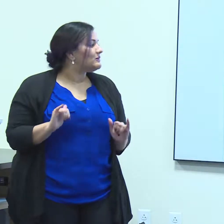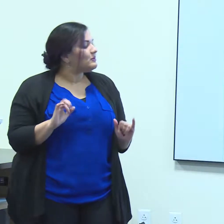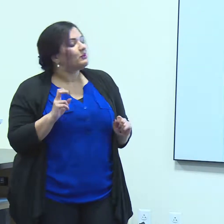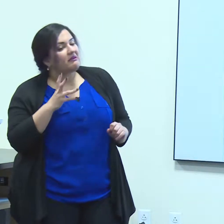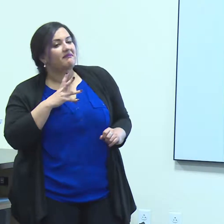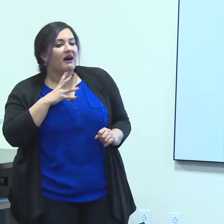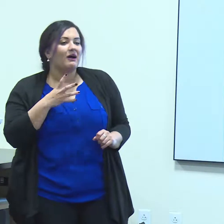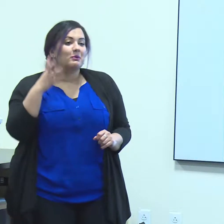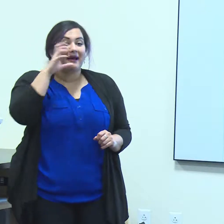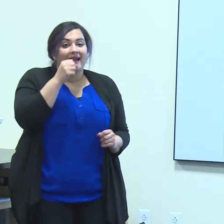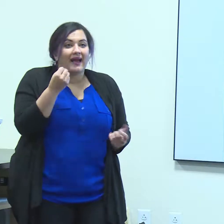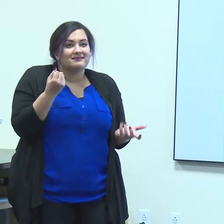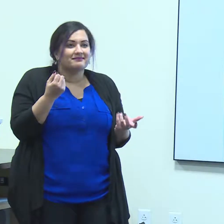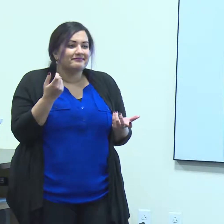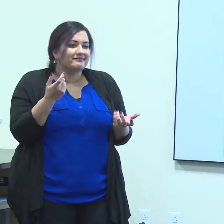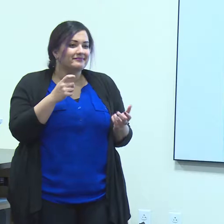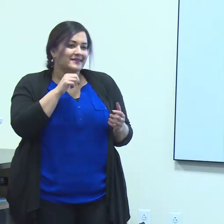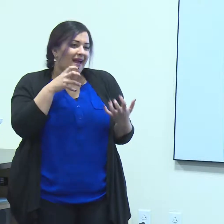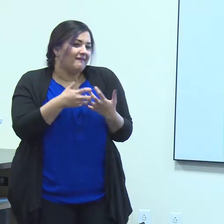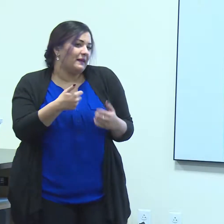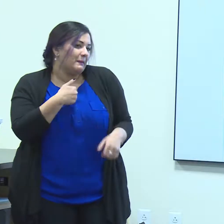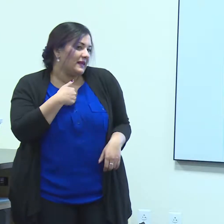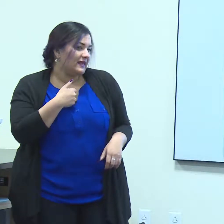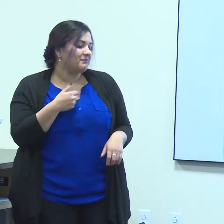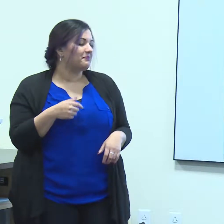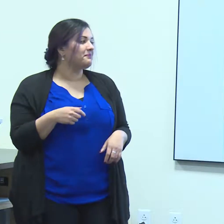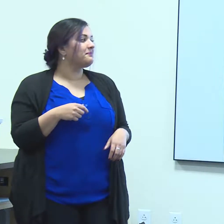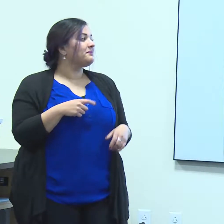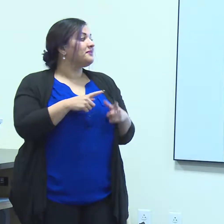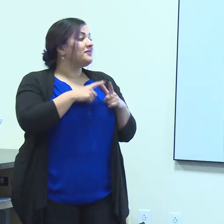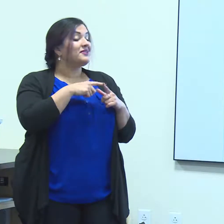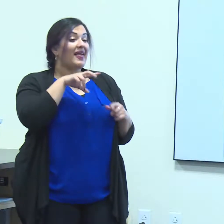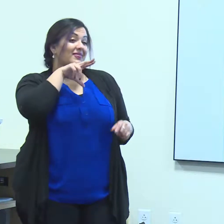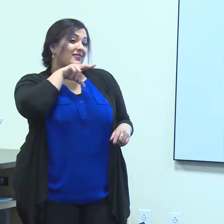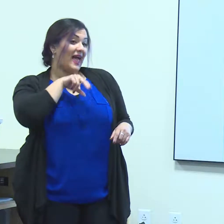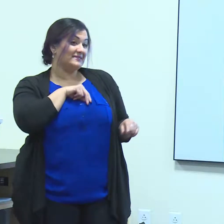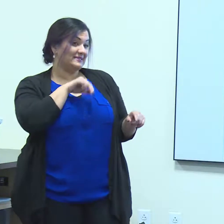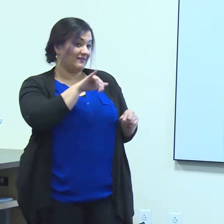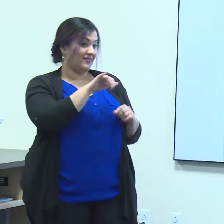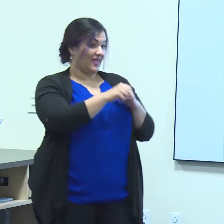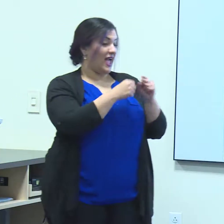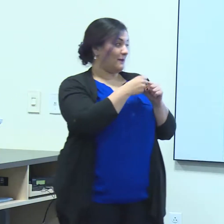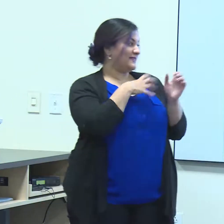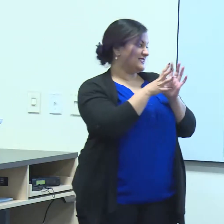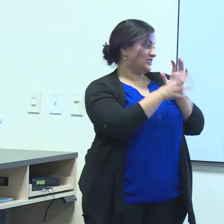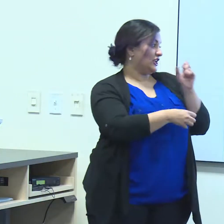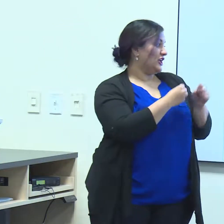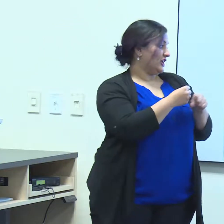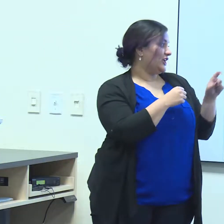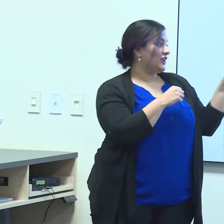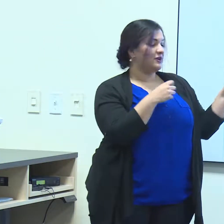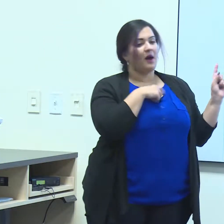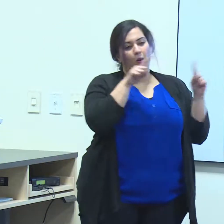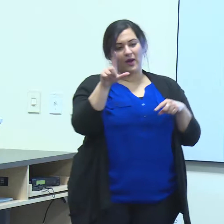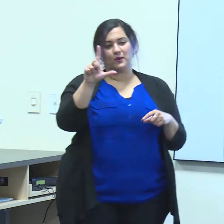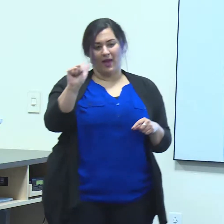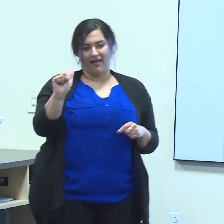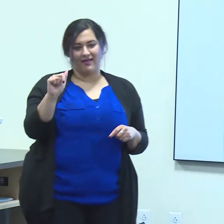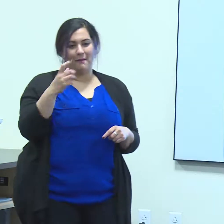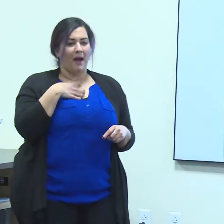couldn't really do. So I figured that maybe medical school wouldn't be the idea for me. But then during